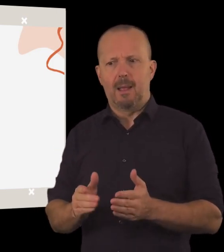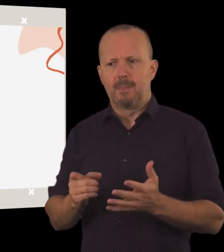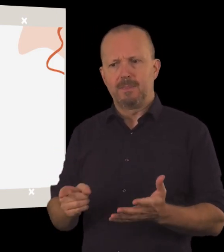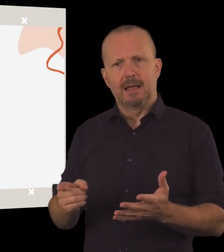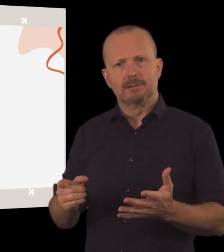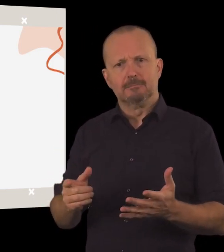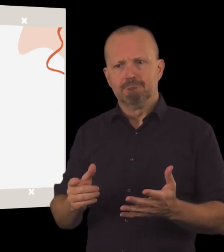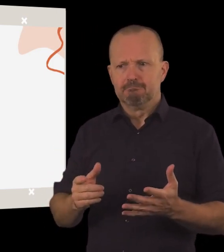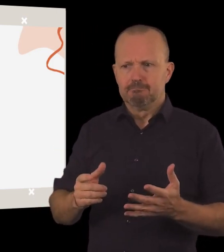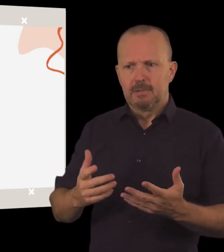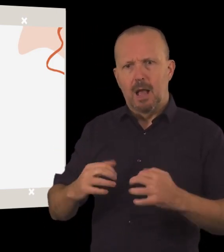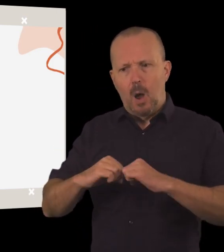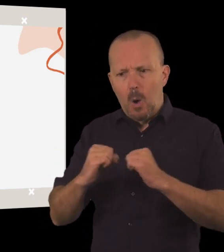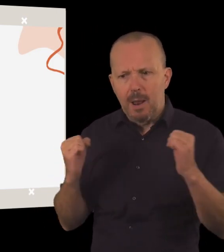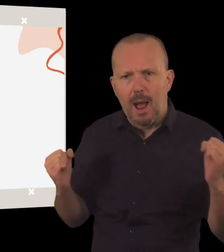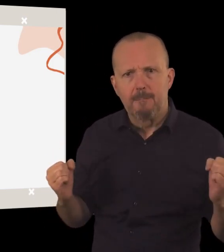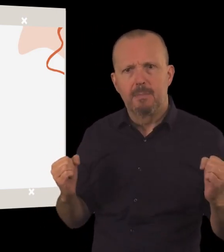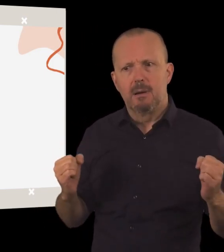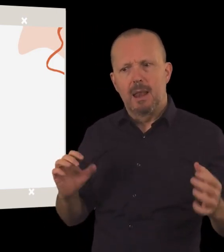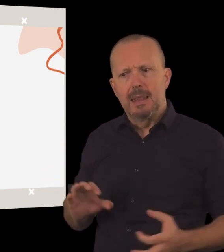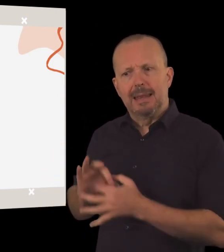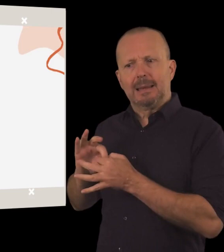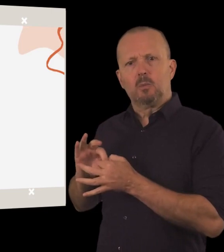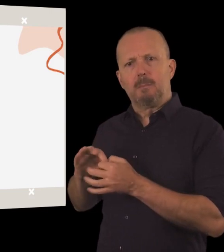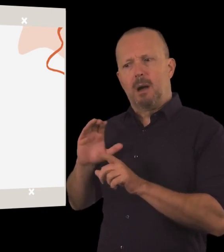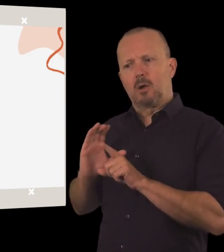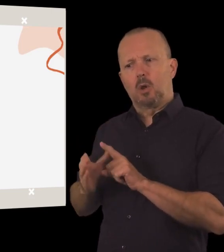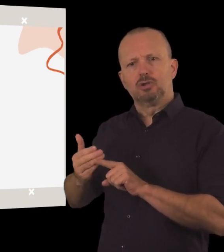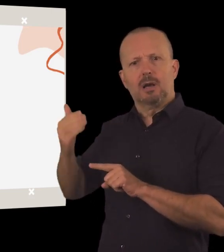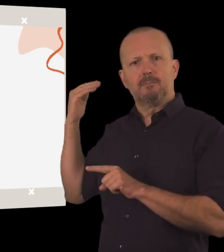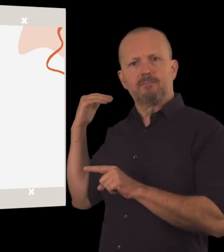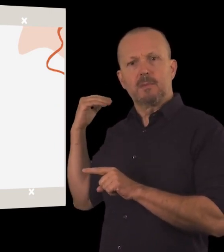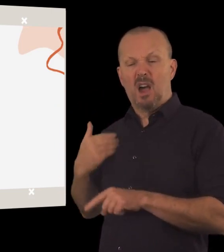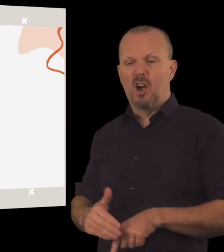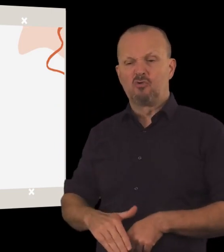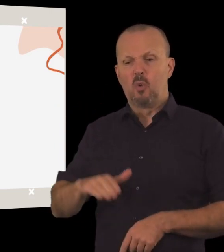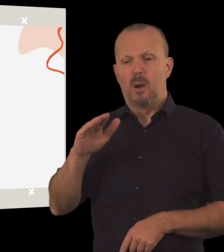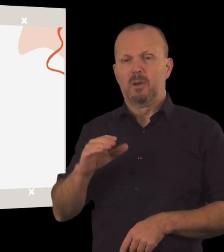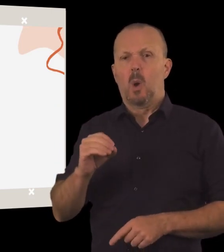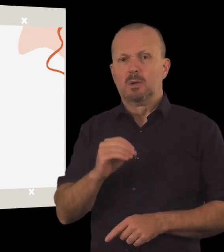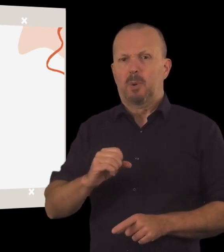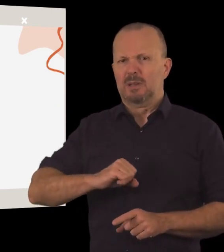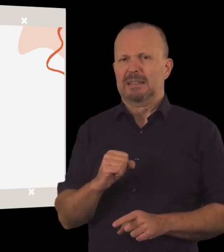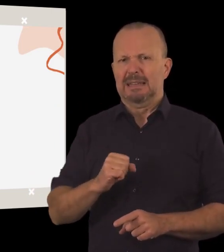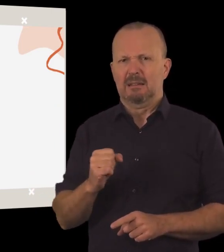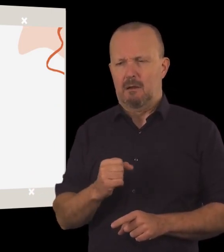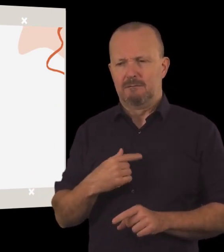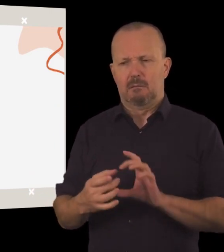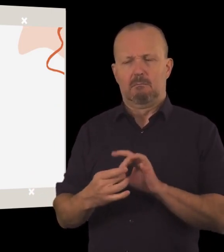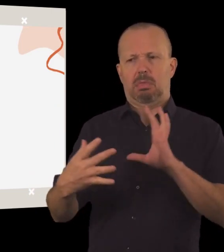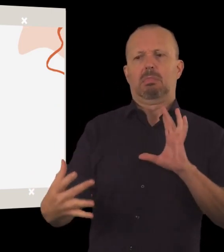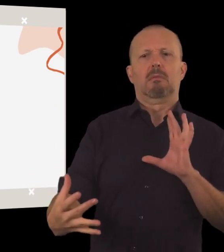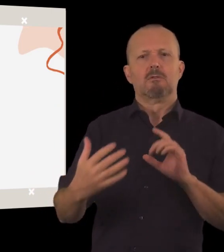to open up that connection to my culture. So I grew up in Ōtepoti feeling quite disconnected from my